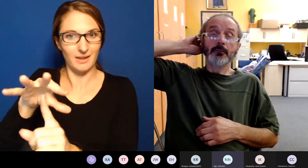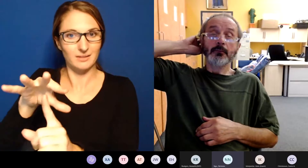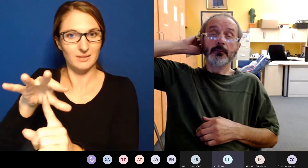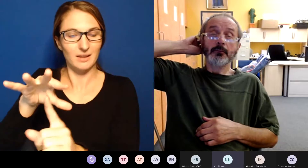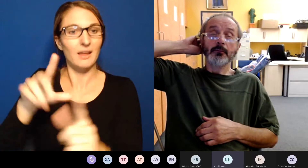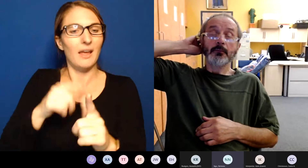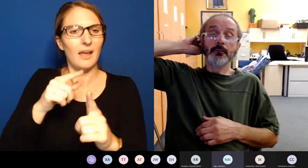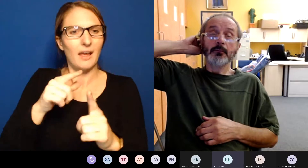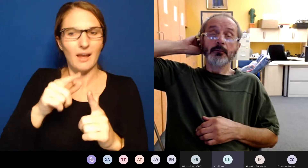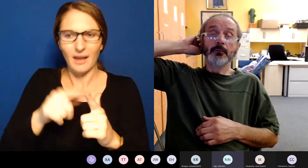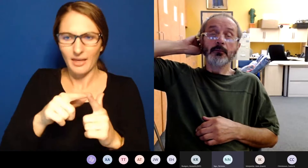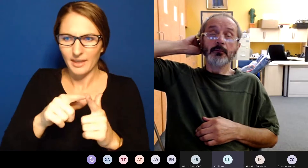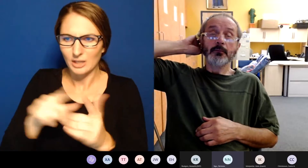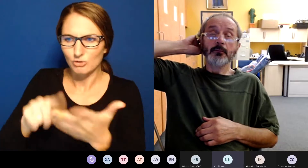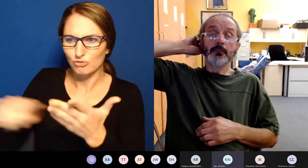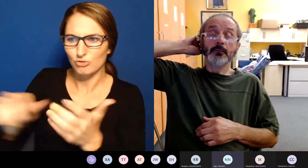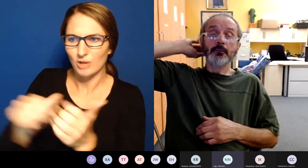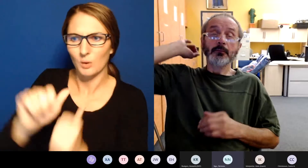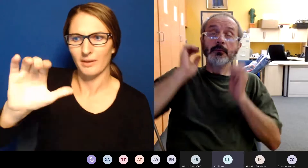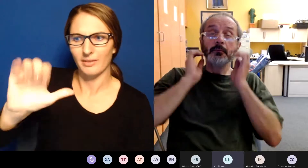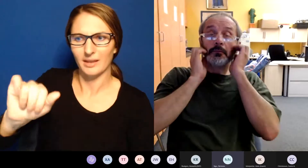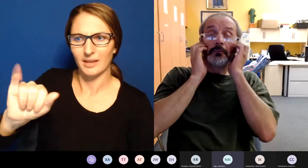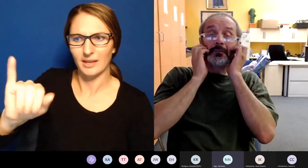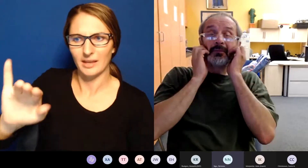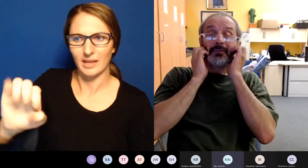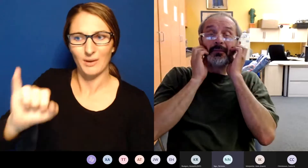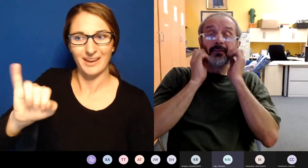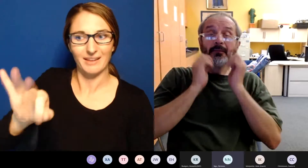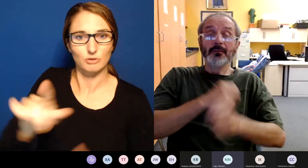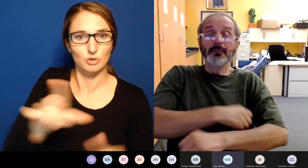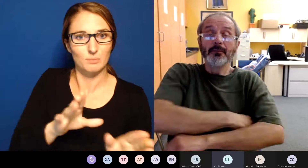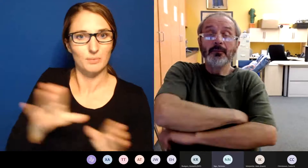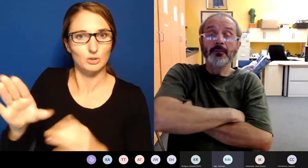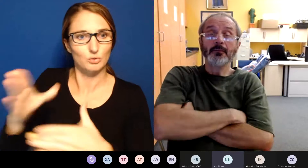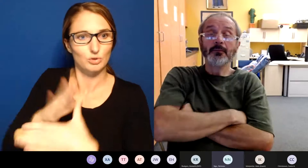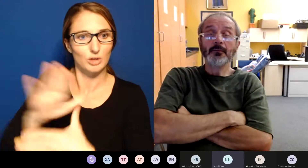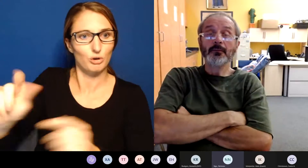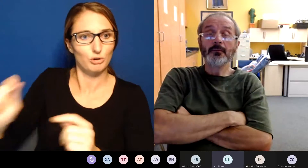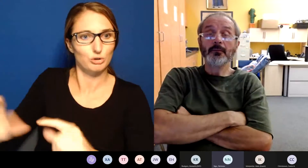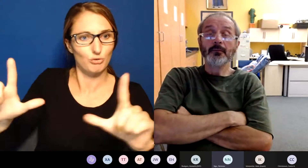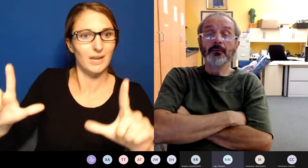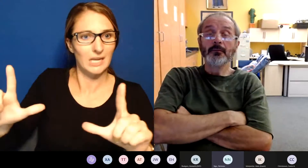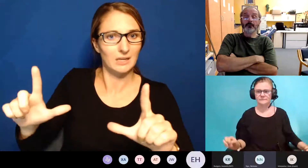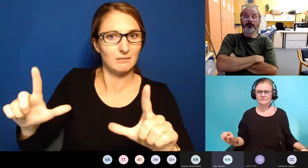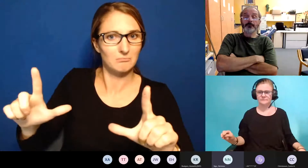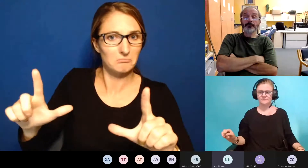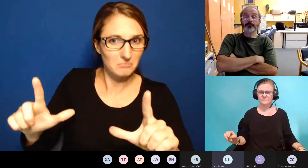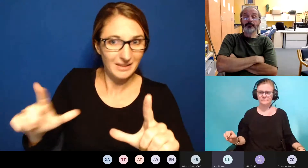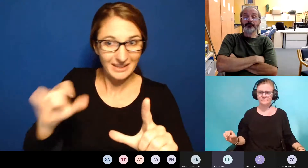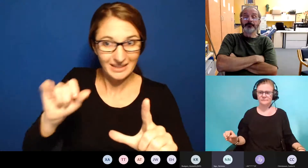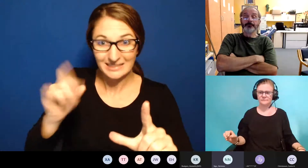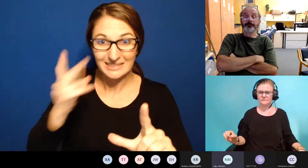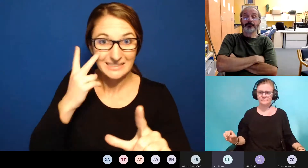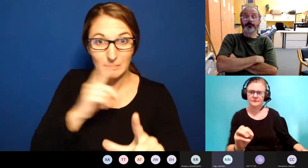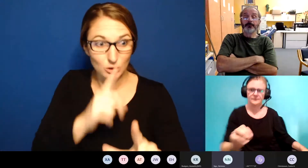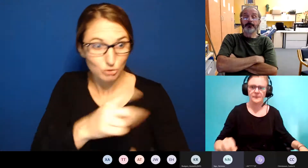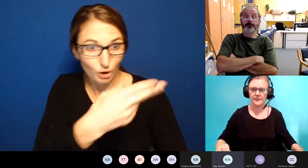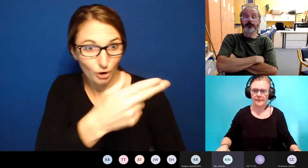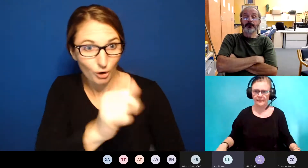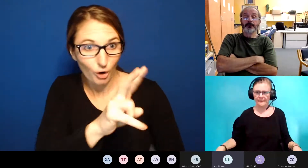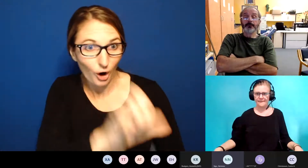if Carrie was to share her screen, if it works for both Javier and Harvey